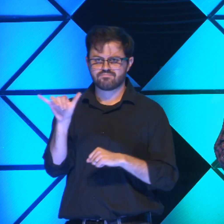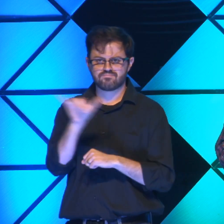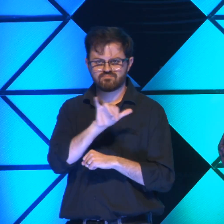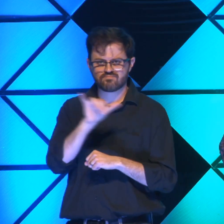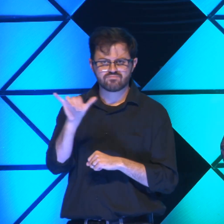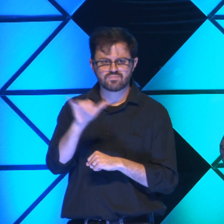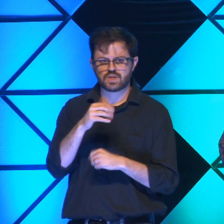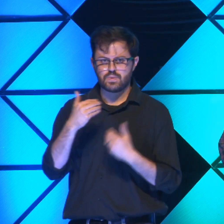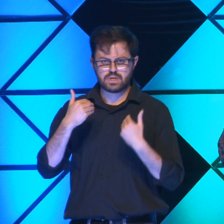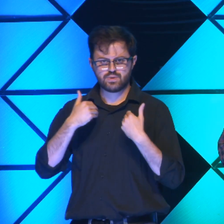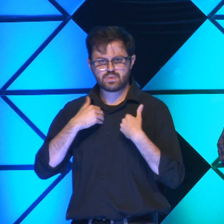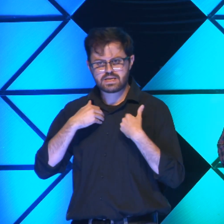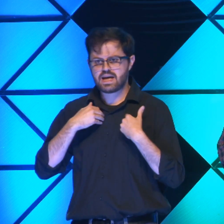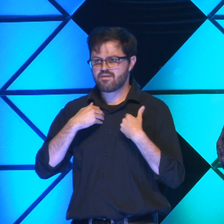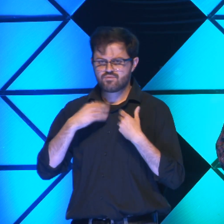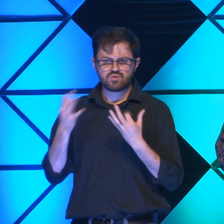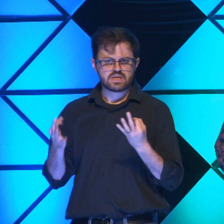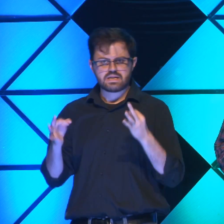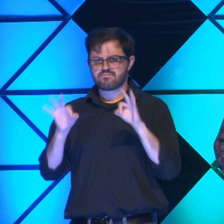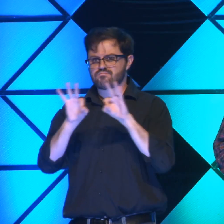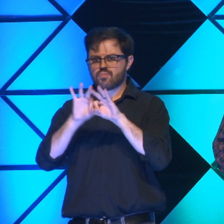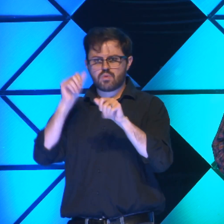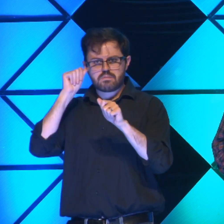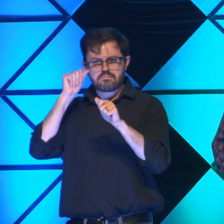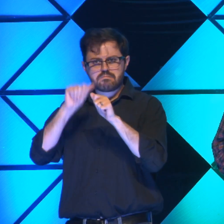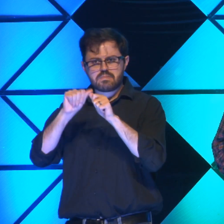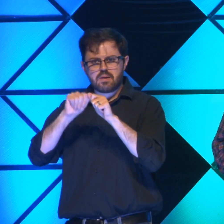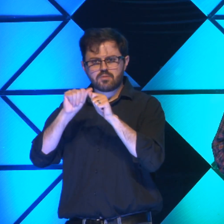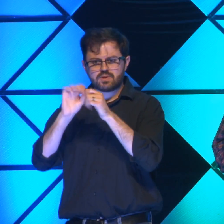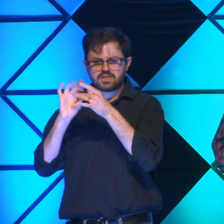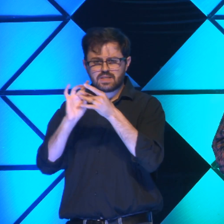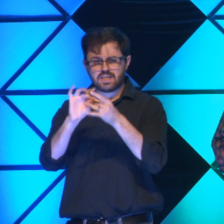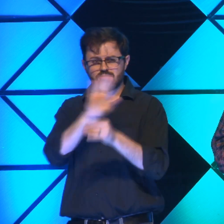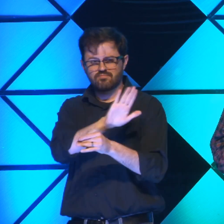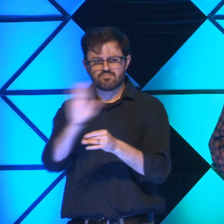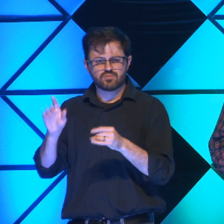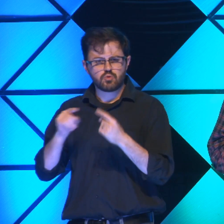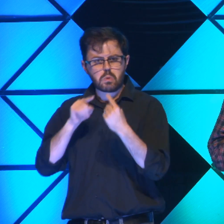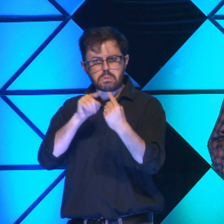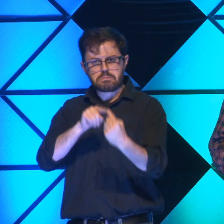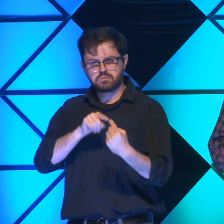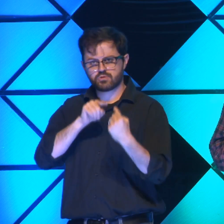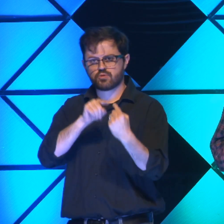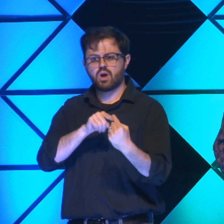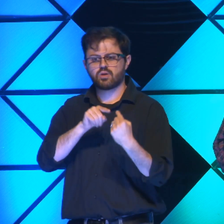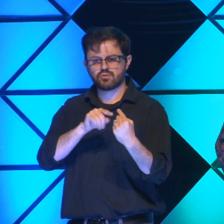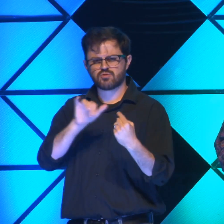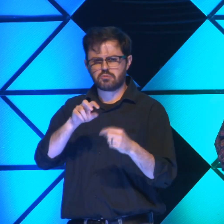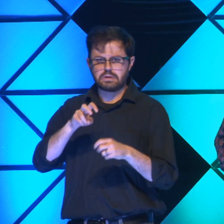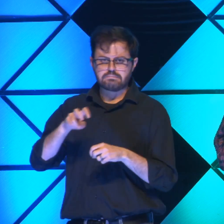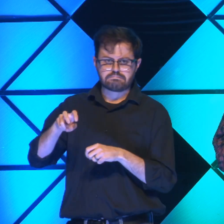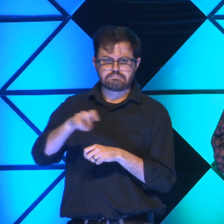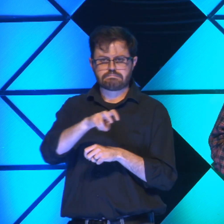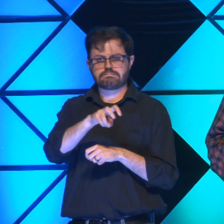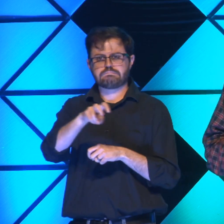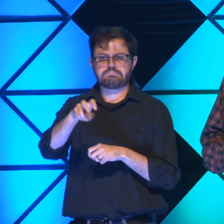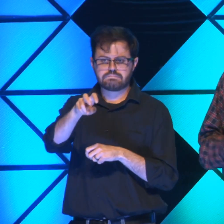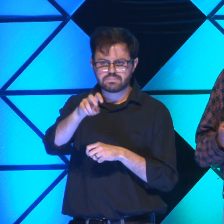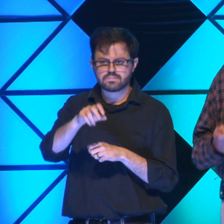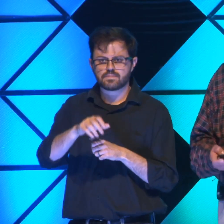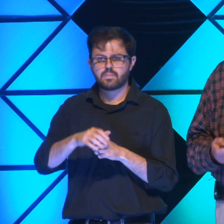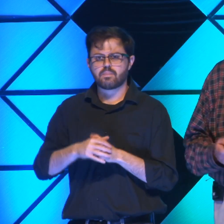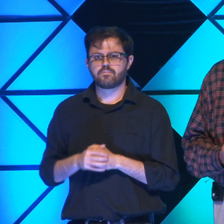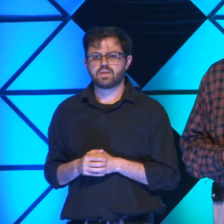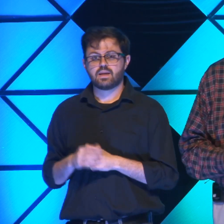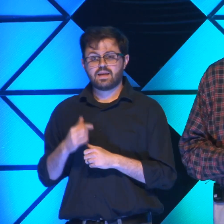down their own road to Emmaus. See, that's peacemaking at its very best, and I'm thankful